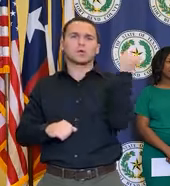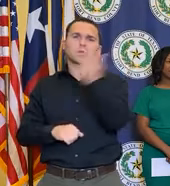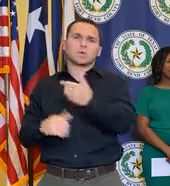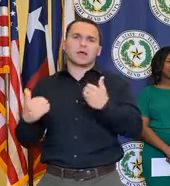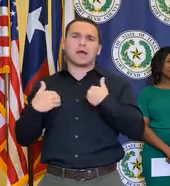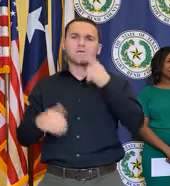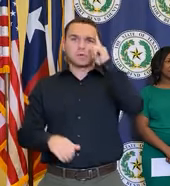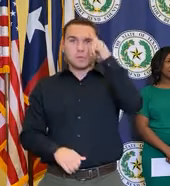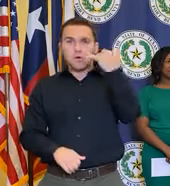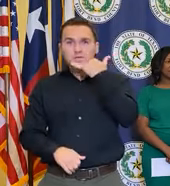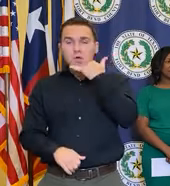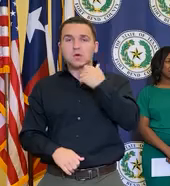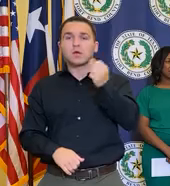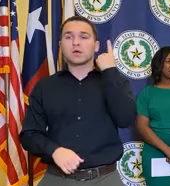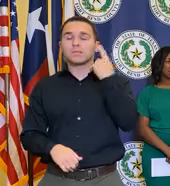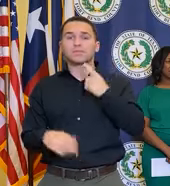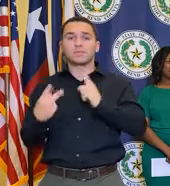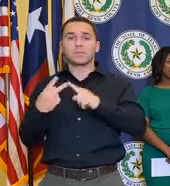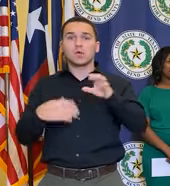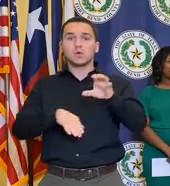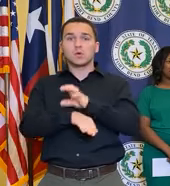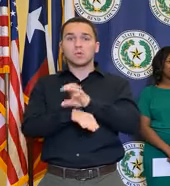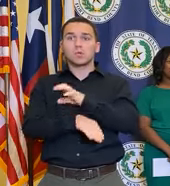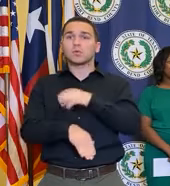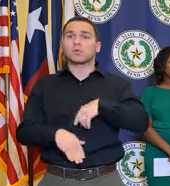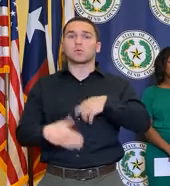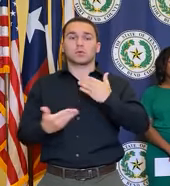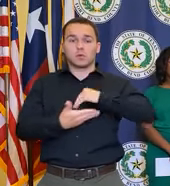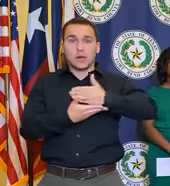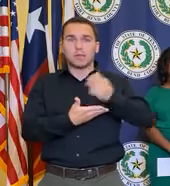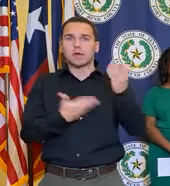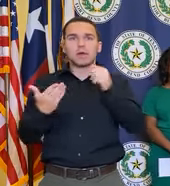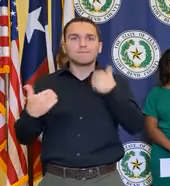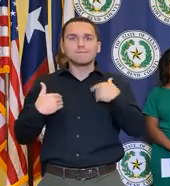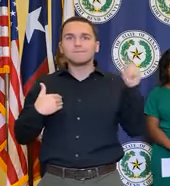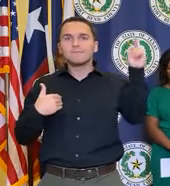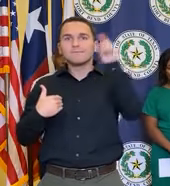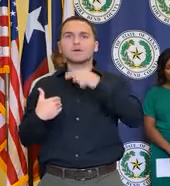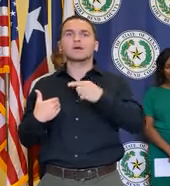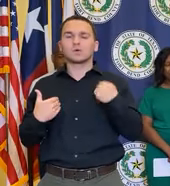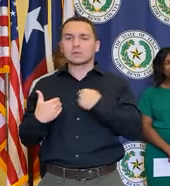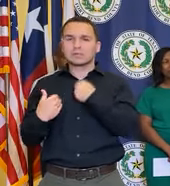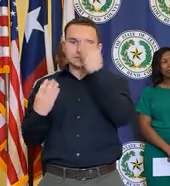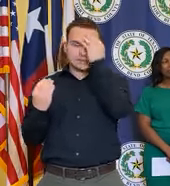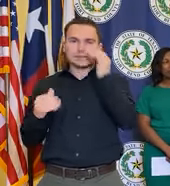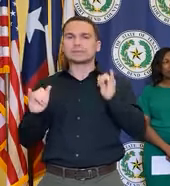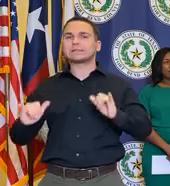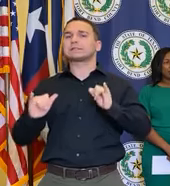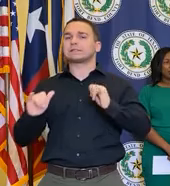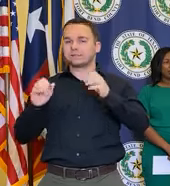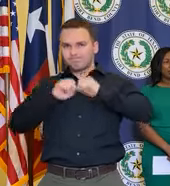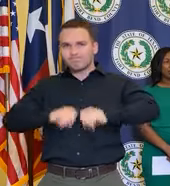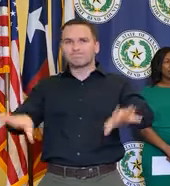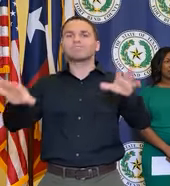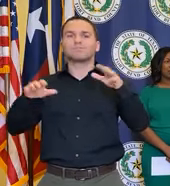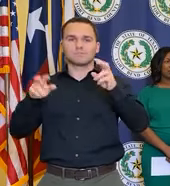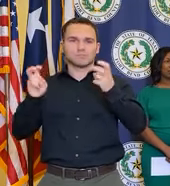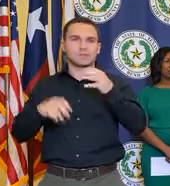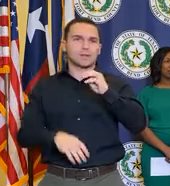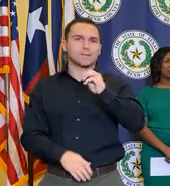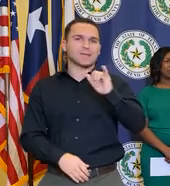they don't have access to a regular computer. And so that's the reason why we are launching something called